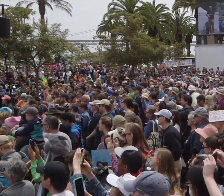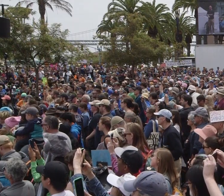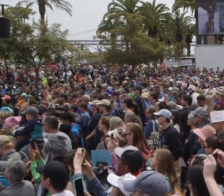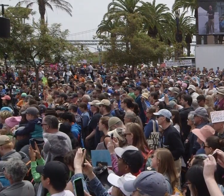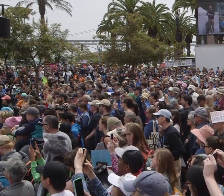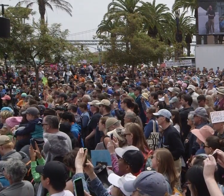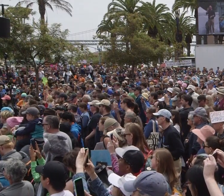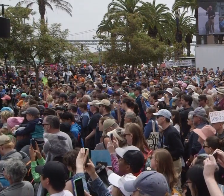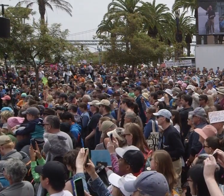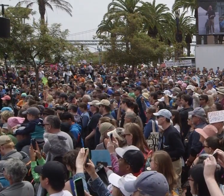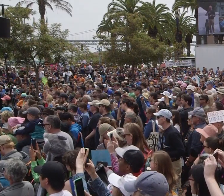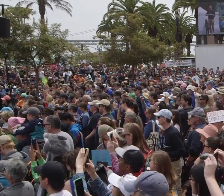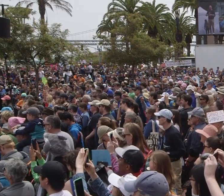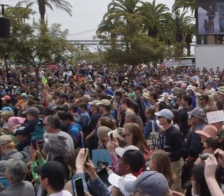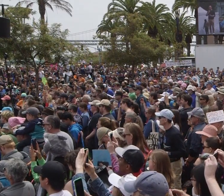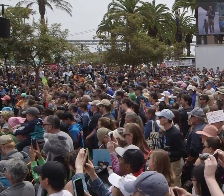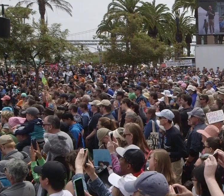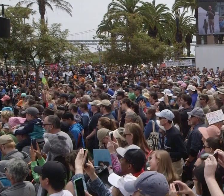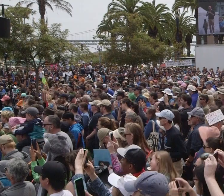I can't believe that we have to come out.